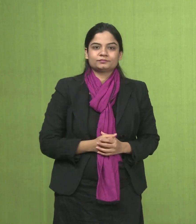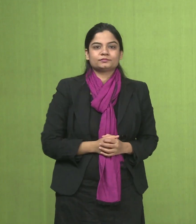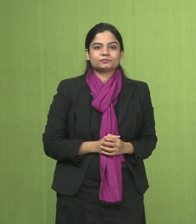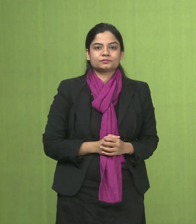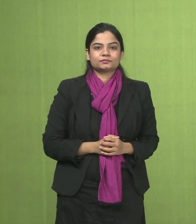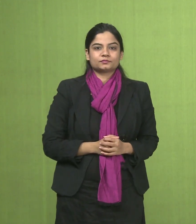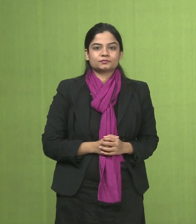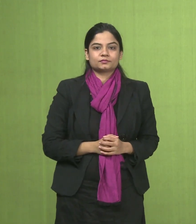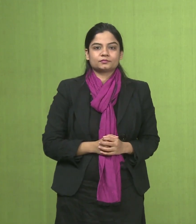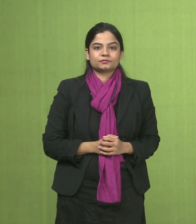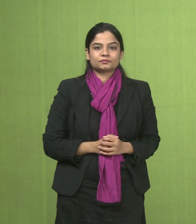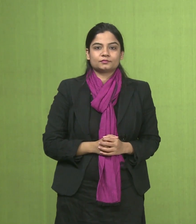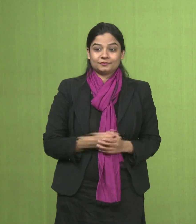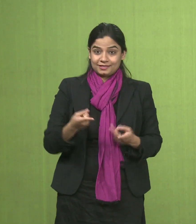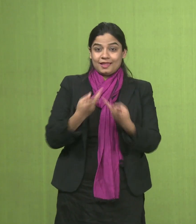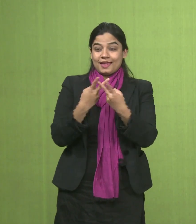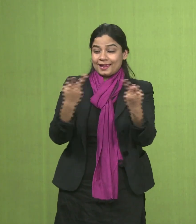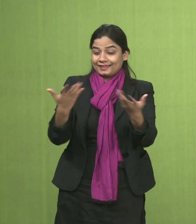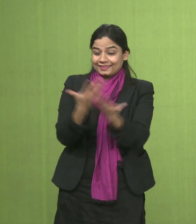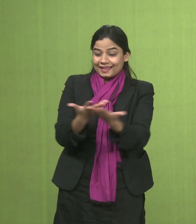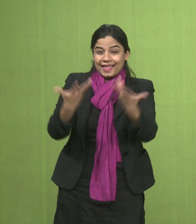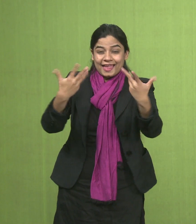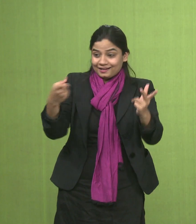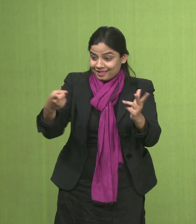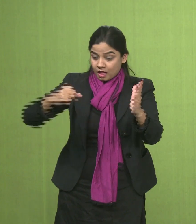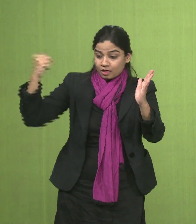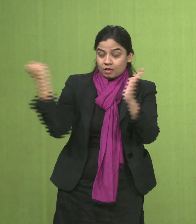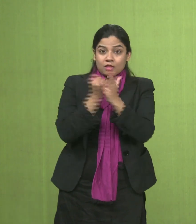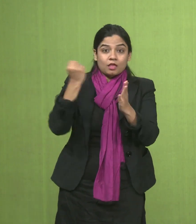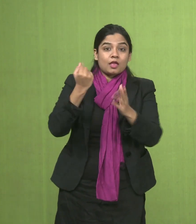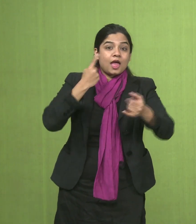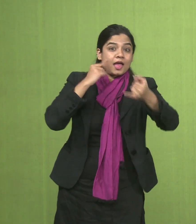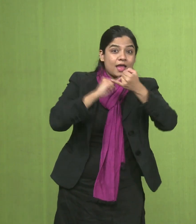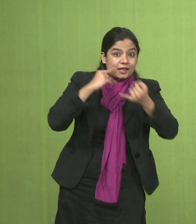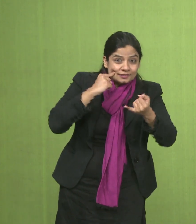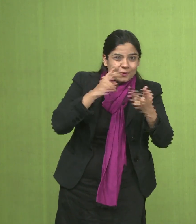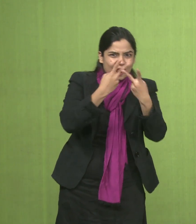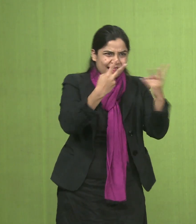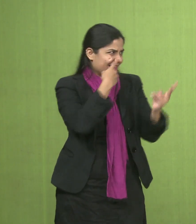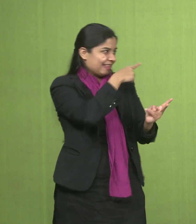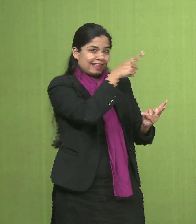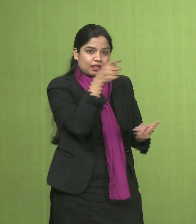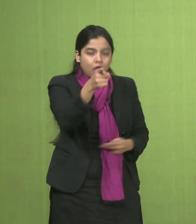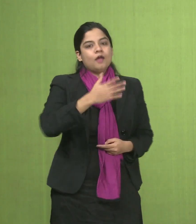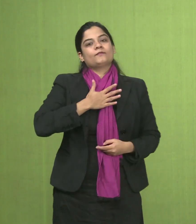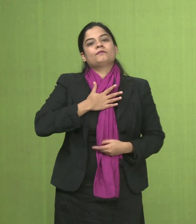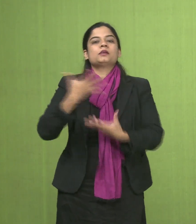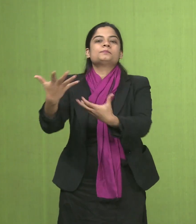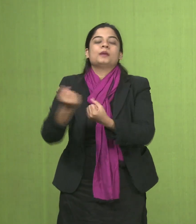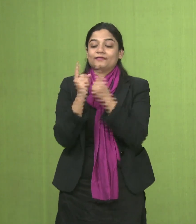ones. Always insist on buying products with standardization marks. All these marks that